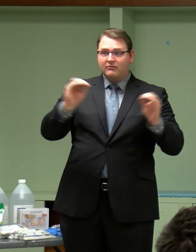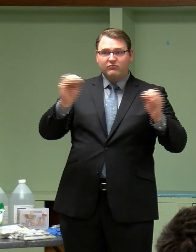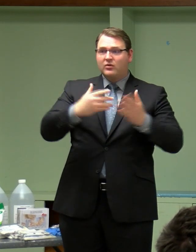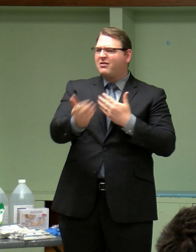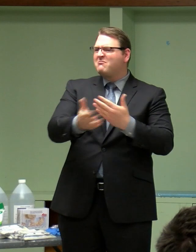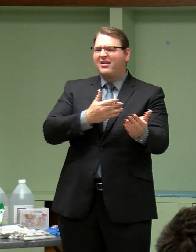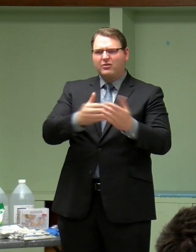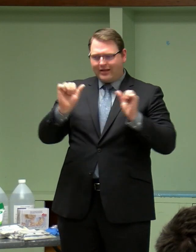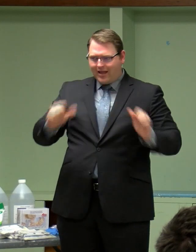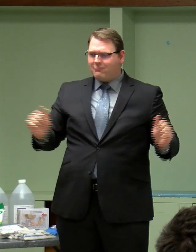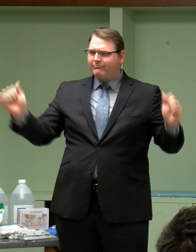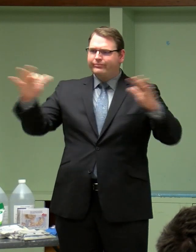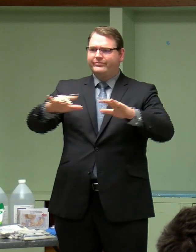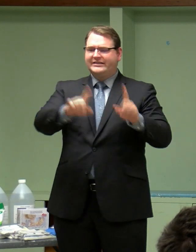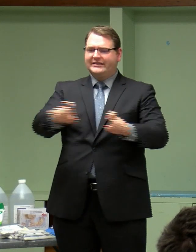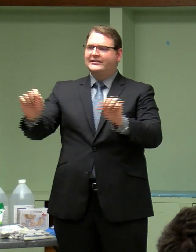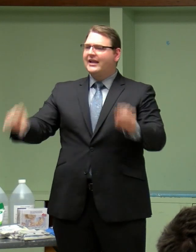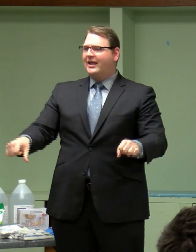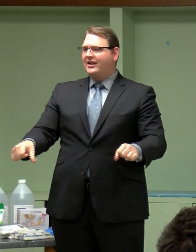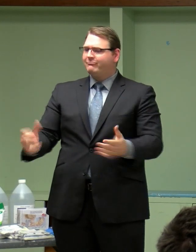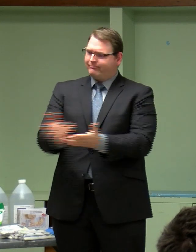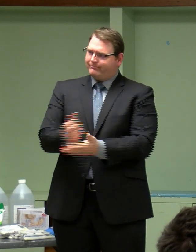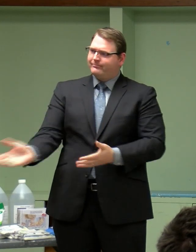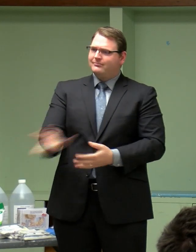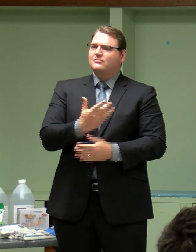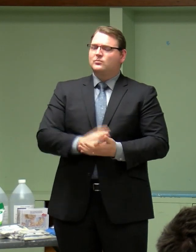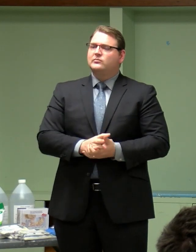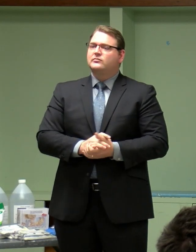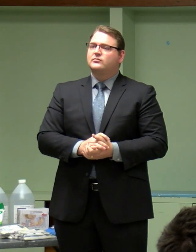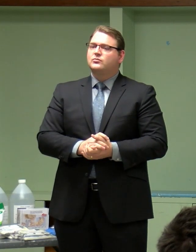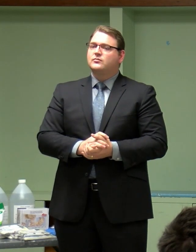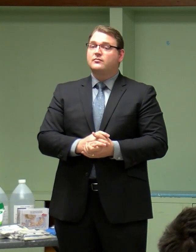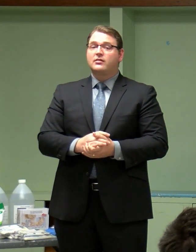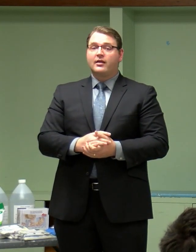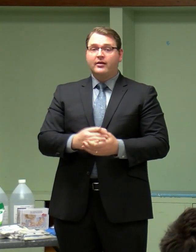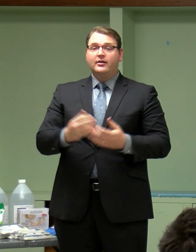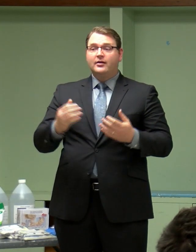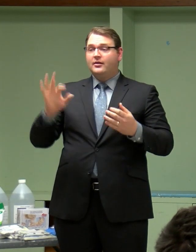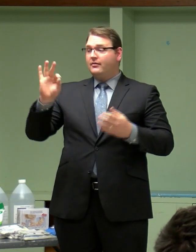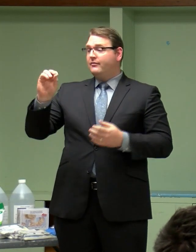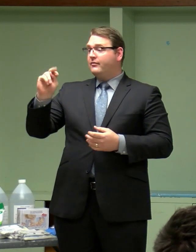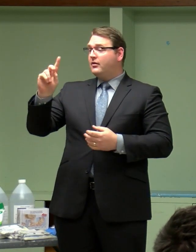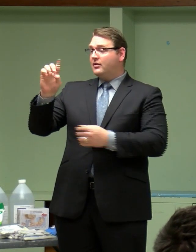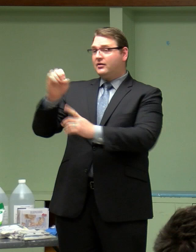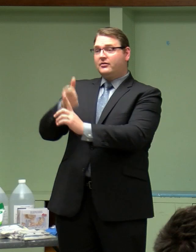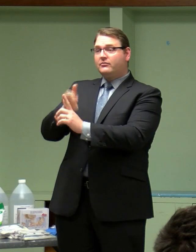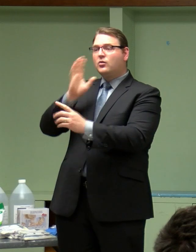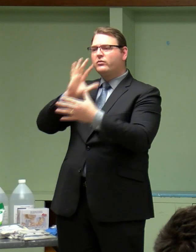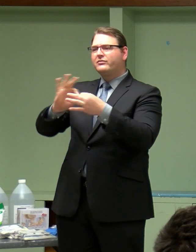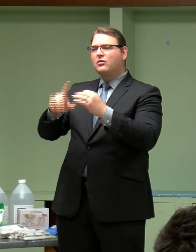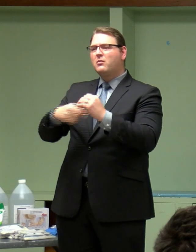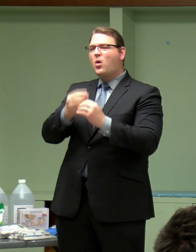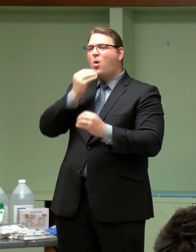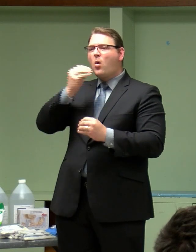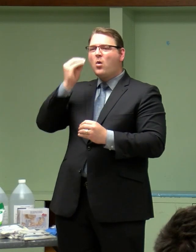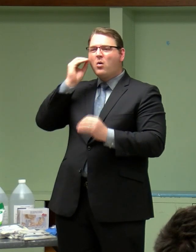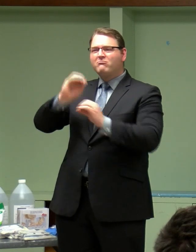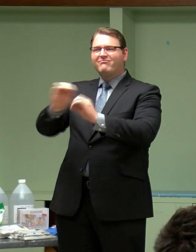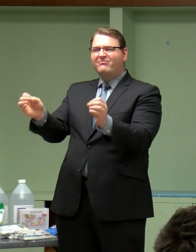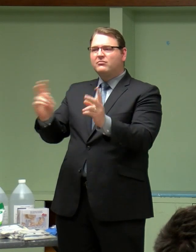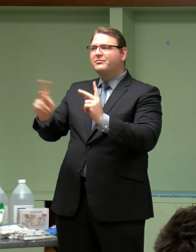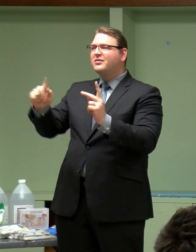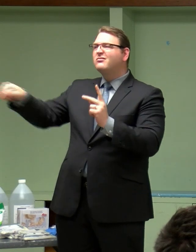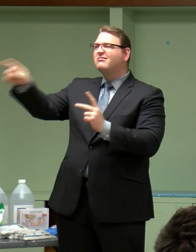virus. Before we talk more about the COVID-19 homeless initiative happening here at Fonde, I want to acknowledge a very good friend